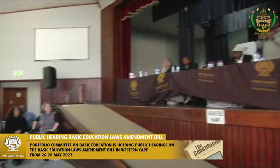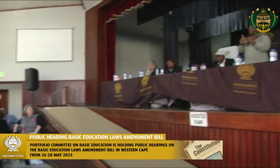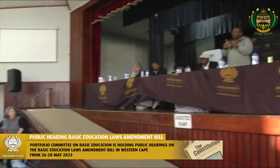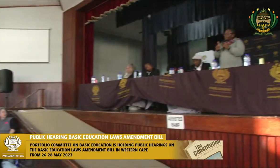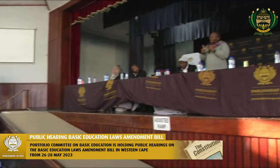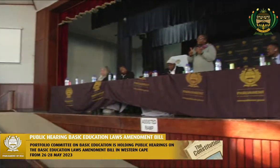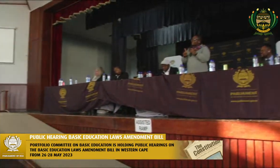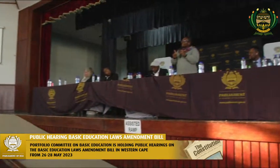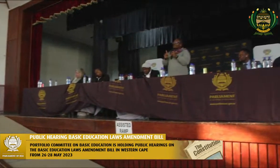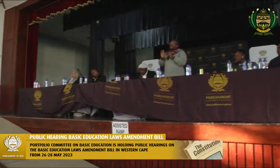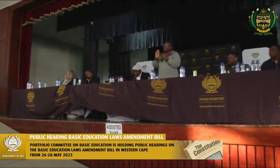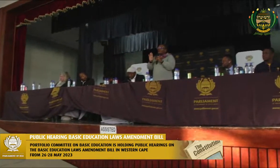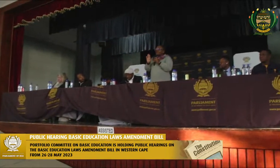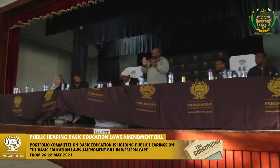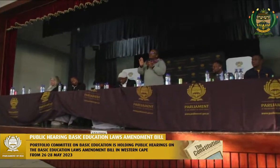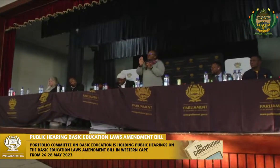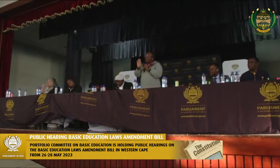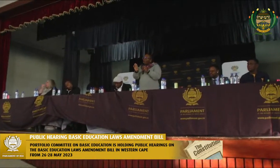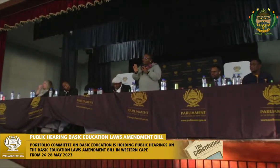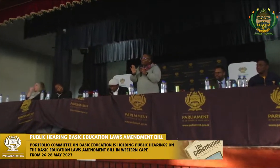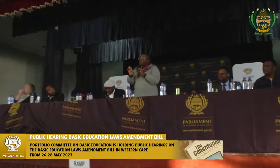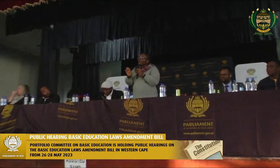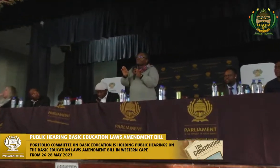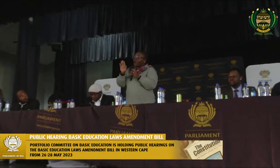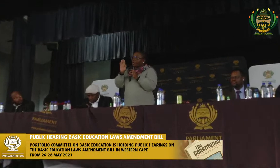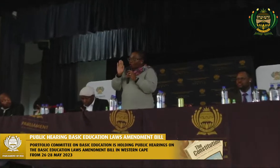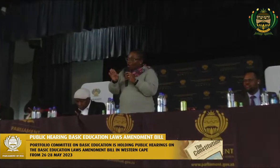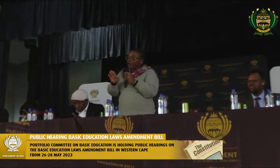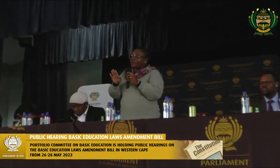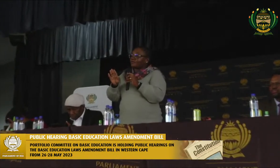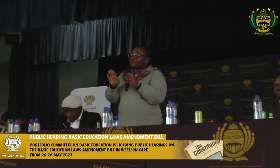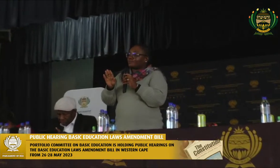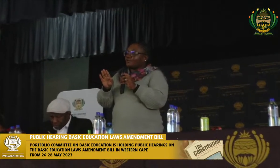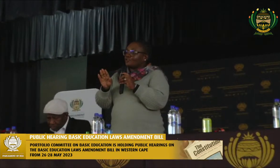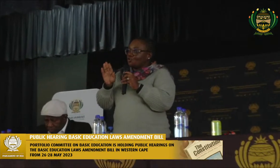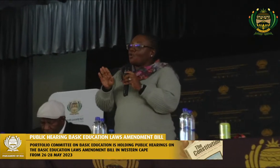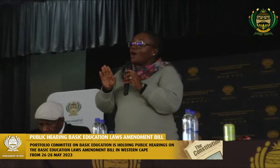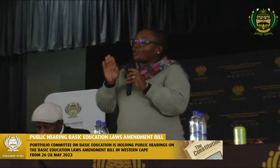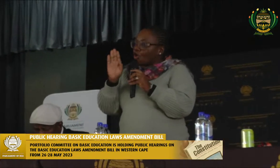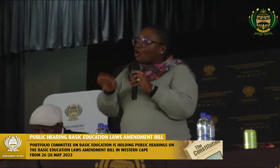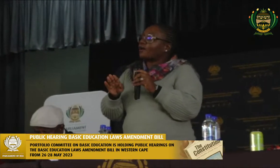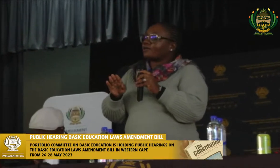We can't be many timekeepers. No, you are wrong.